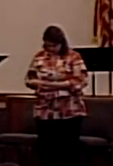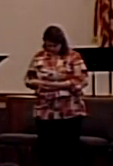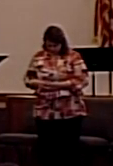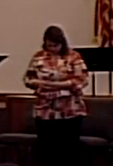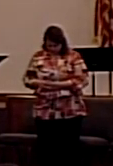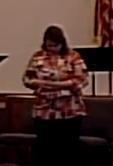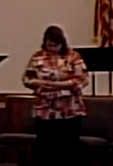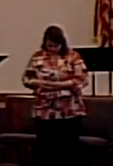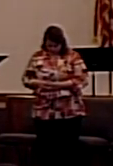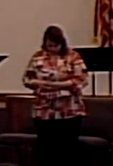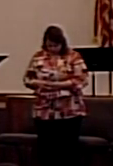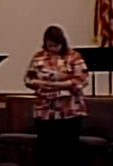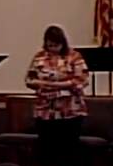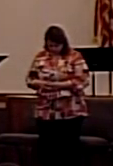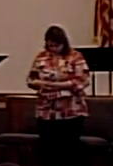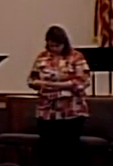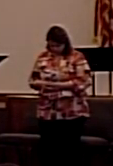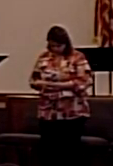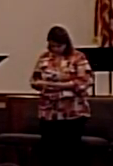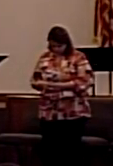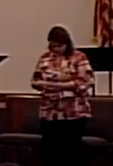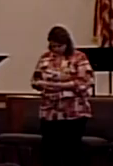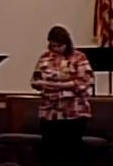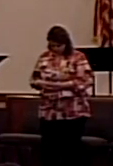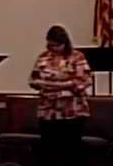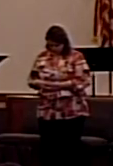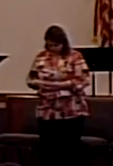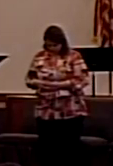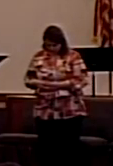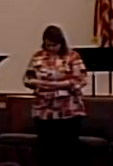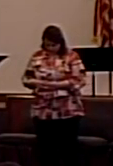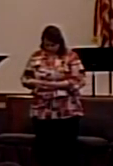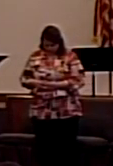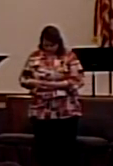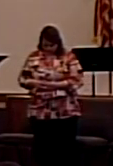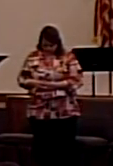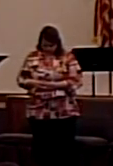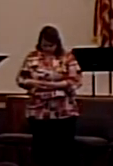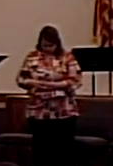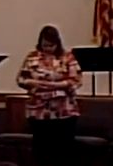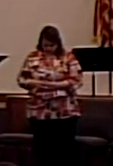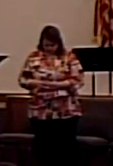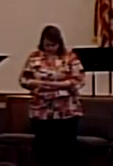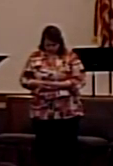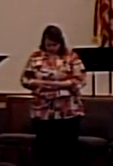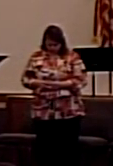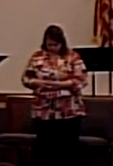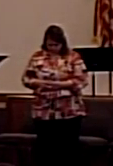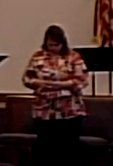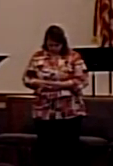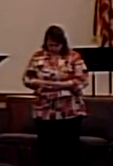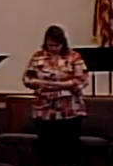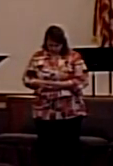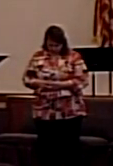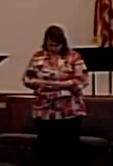Father God, most of all, thank you for the love that so many times, as we realize even this morning, we're so undeserving